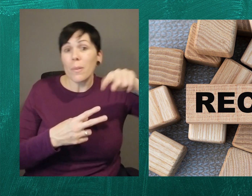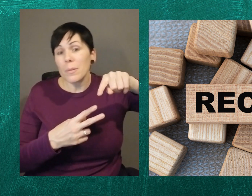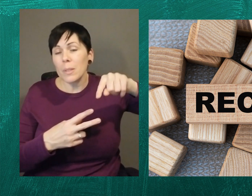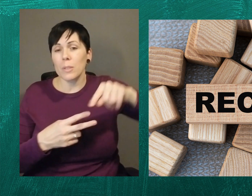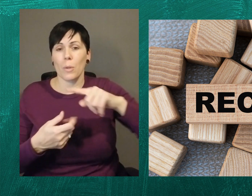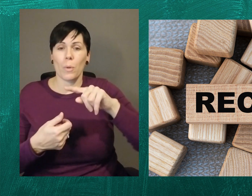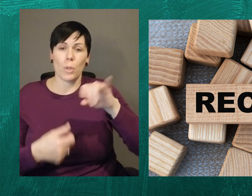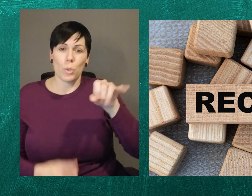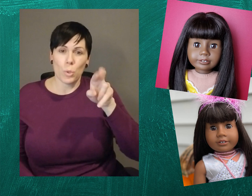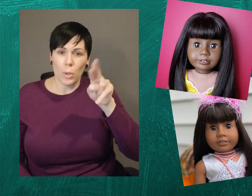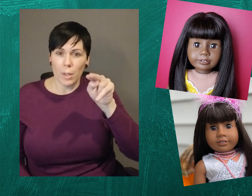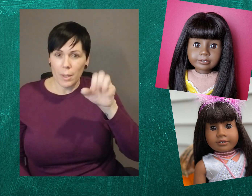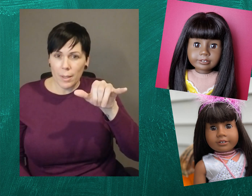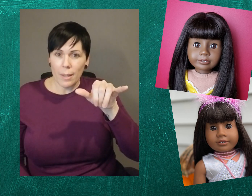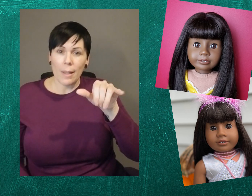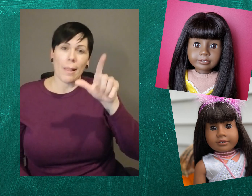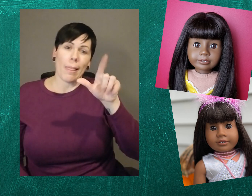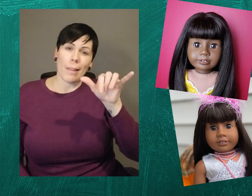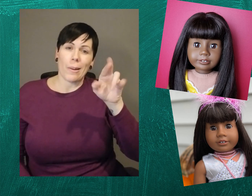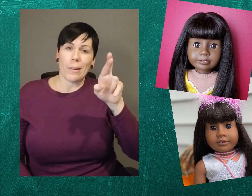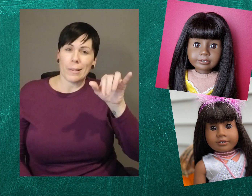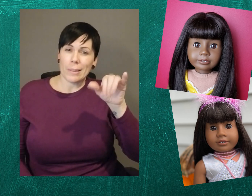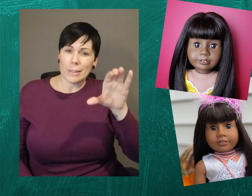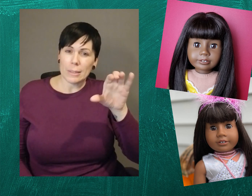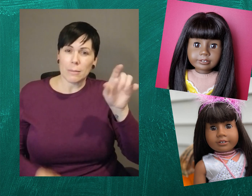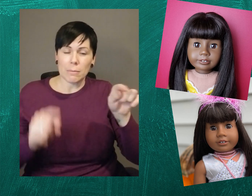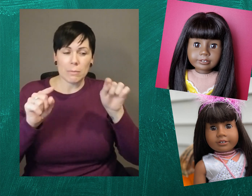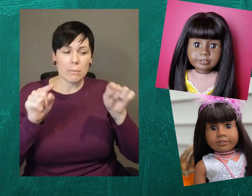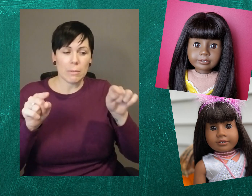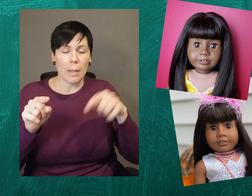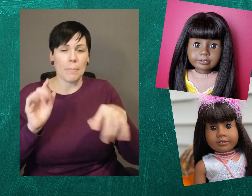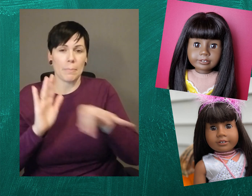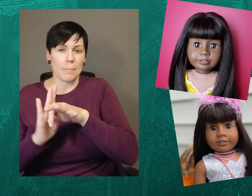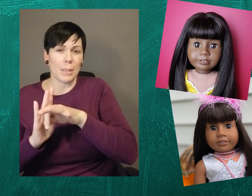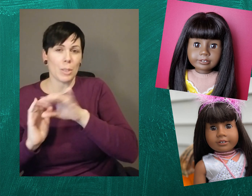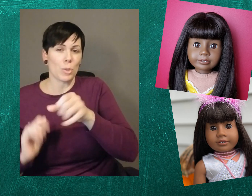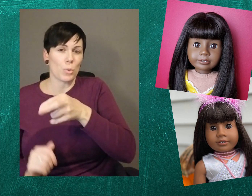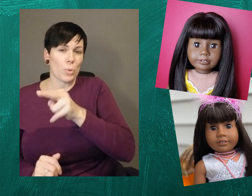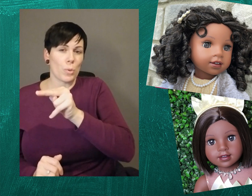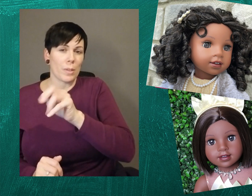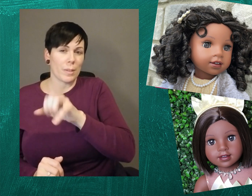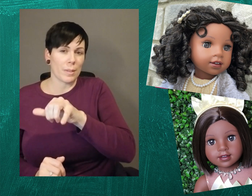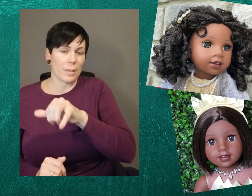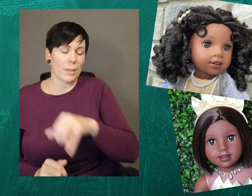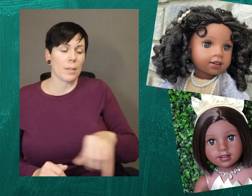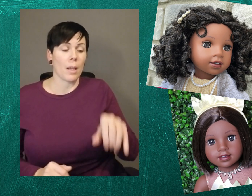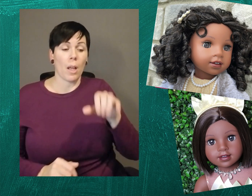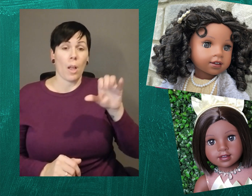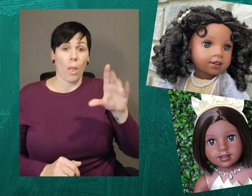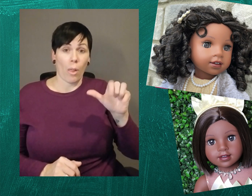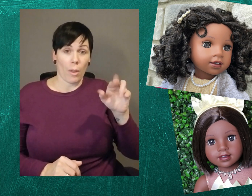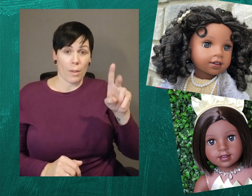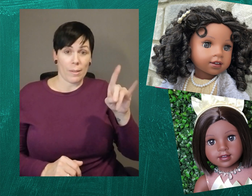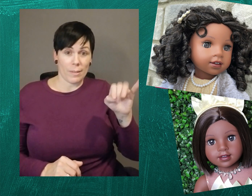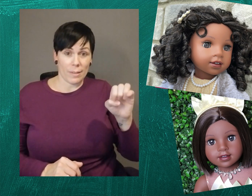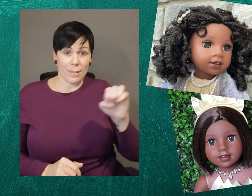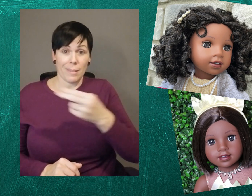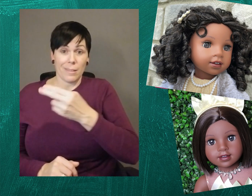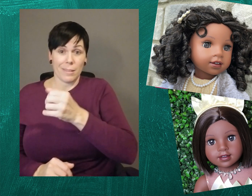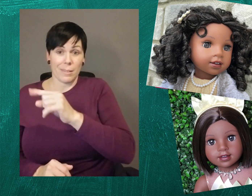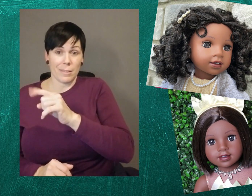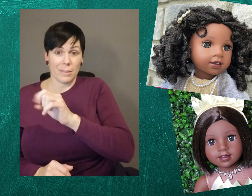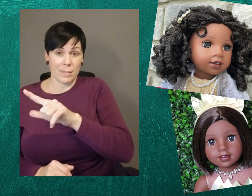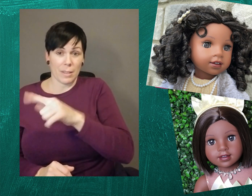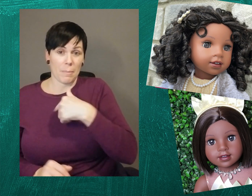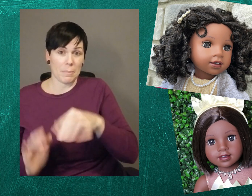So between Journey and Lyric, I picked Journey, or 45. Between Claudia and Hazel, I picked Hazel because she doesn't have